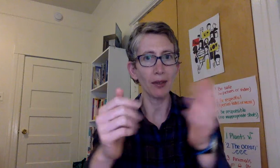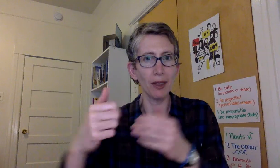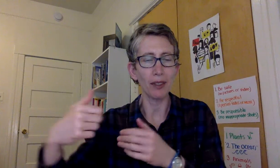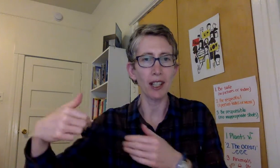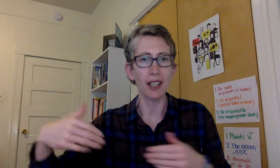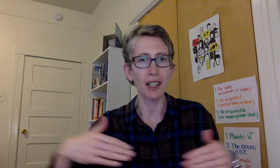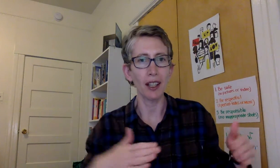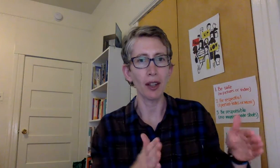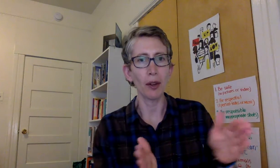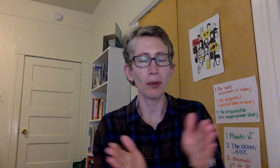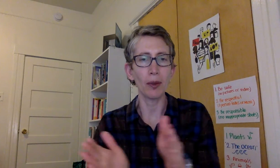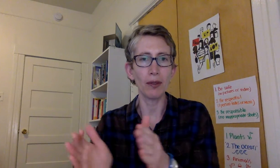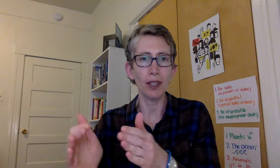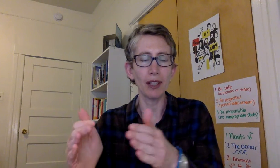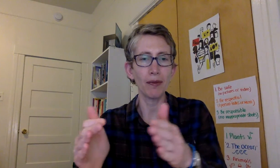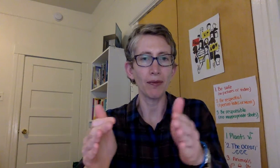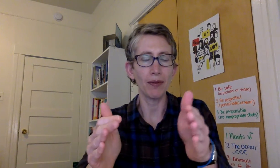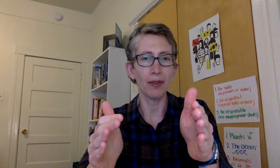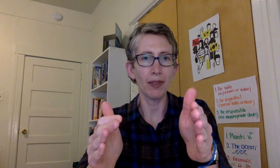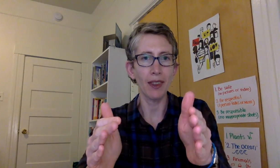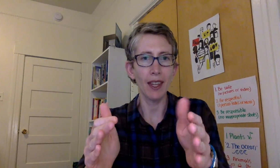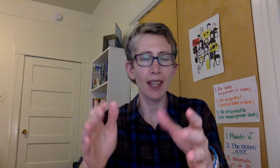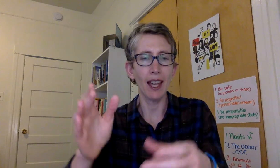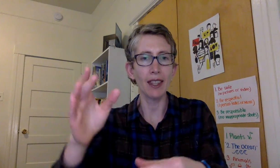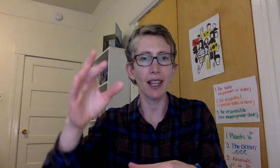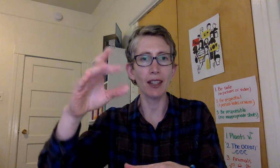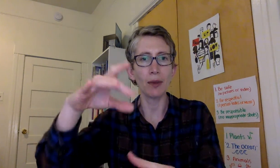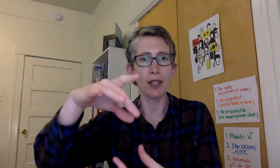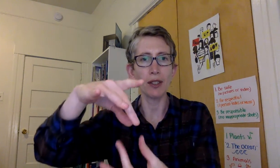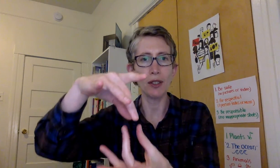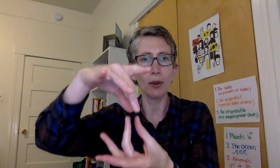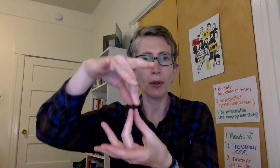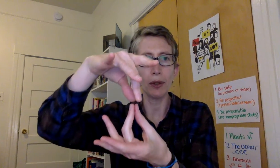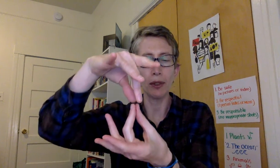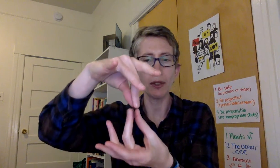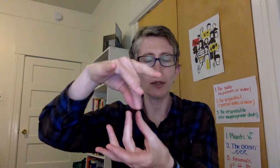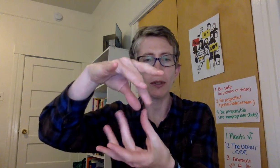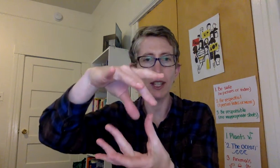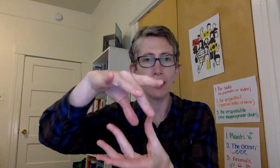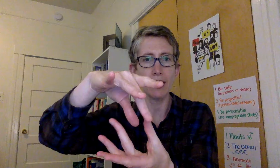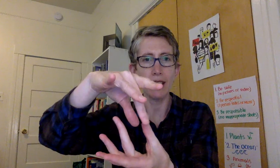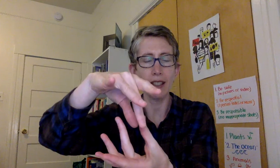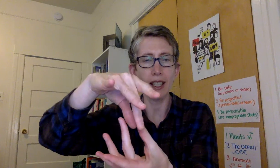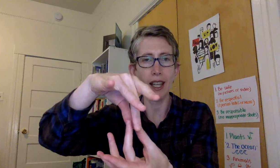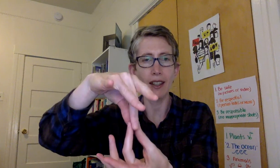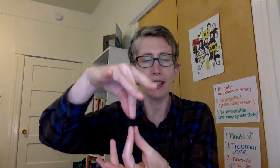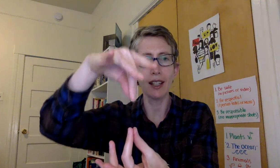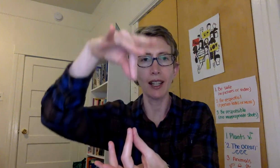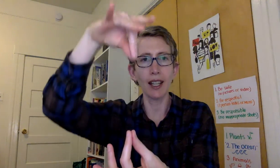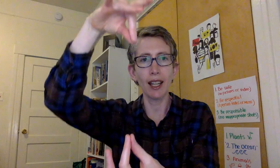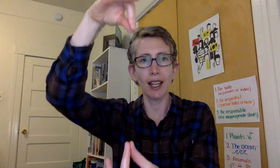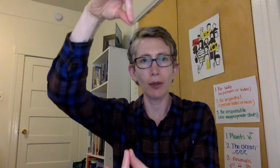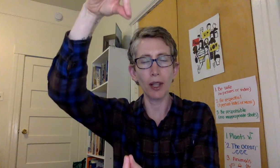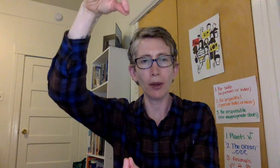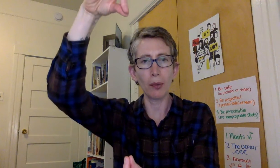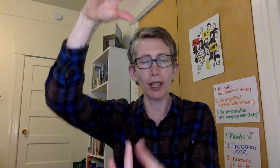river. River. And the next one is soul. Two fingers start together and we open it